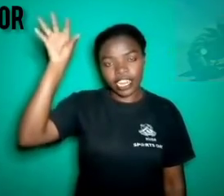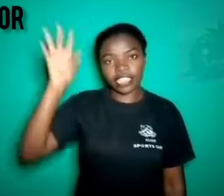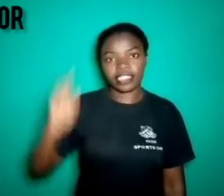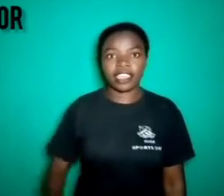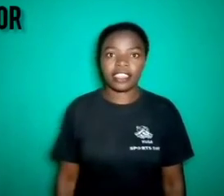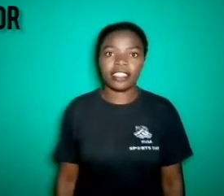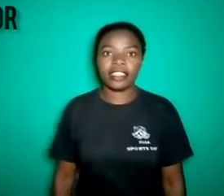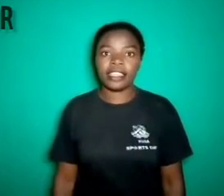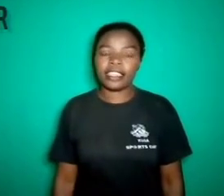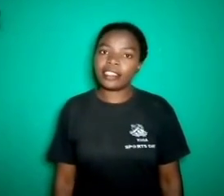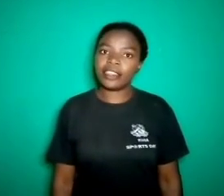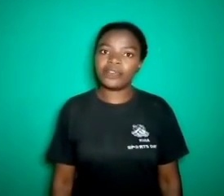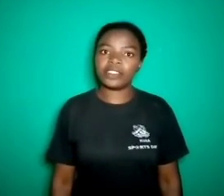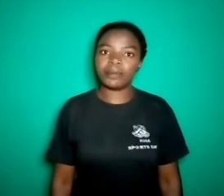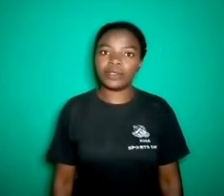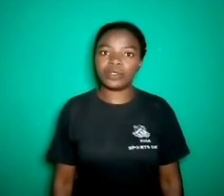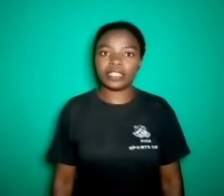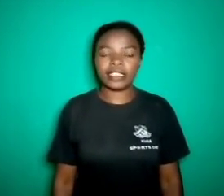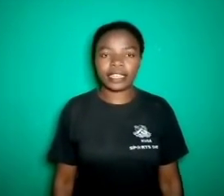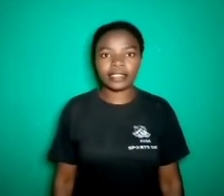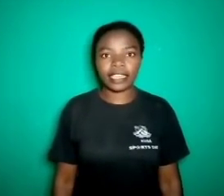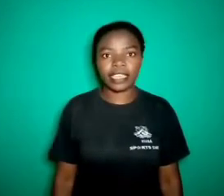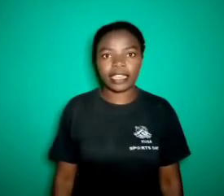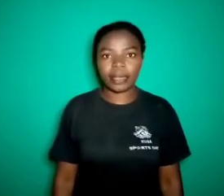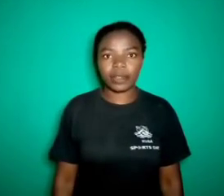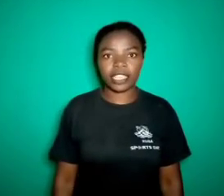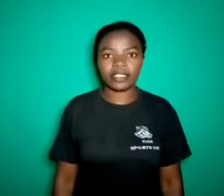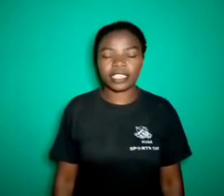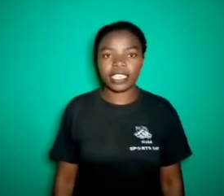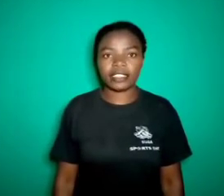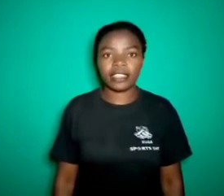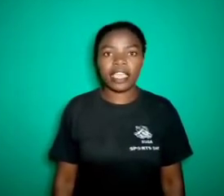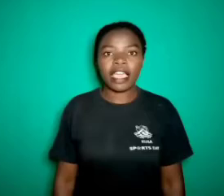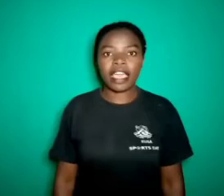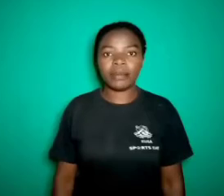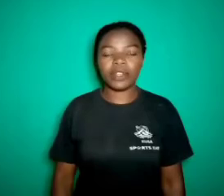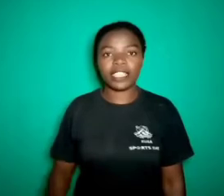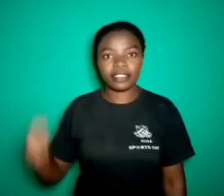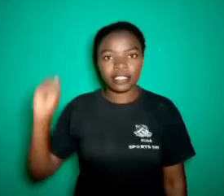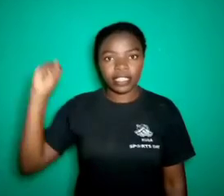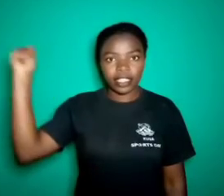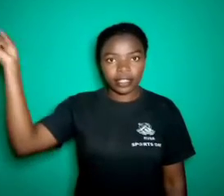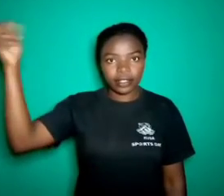Tractor. The difference between tractor and ambulance is ambulance,